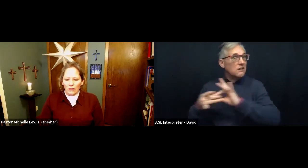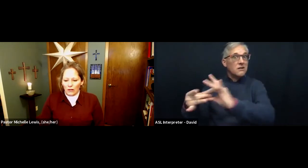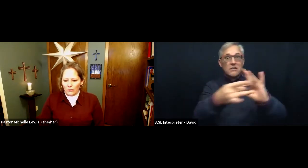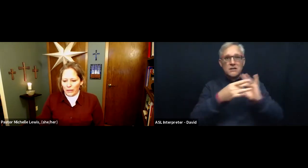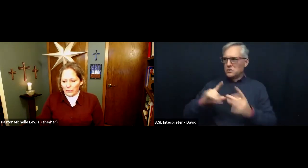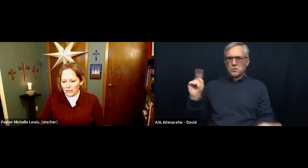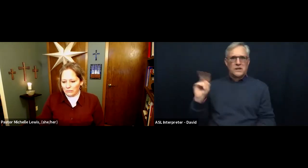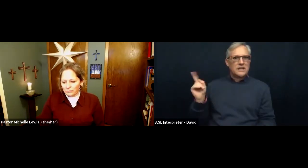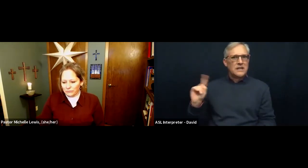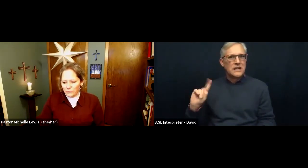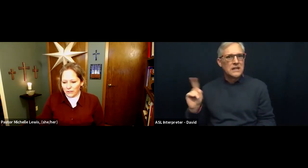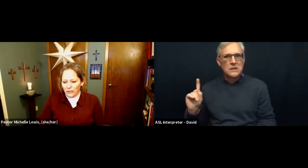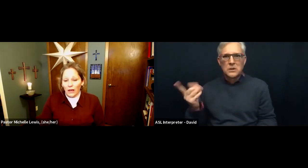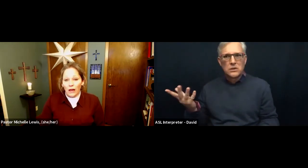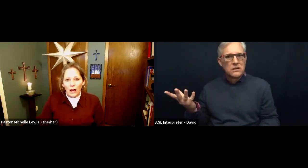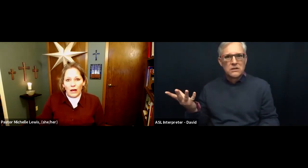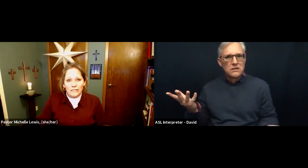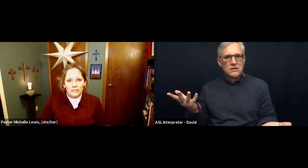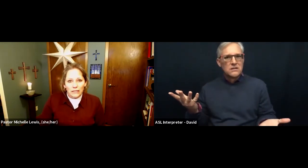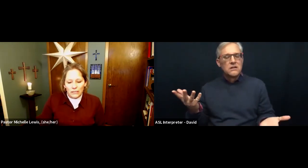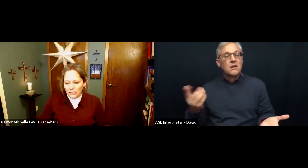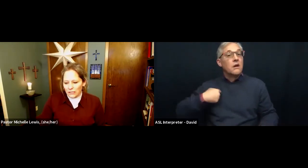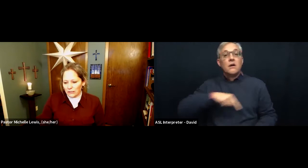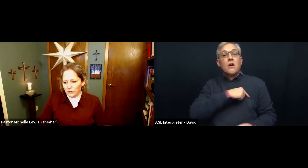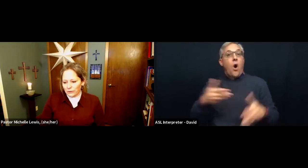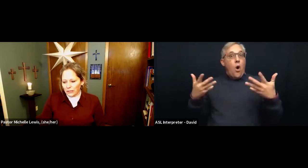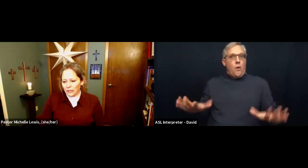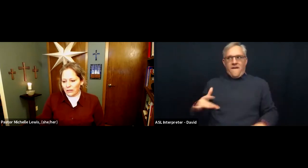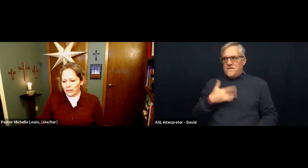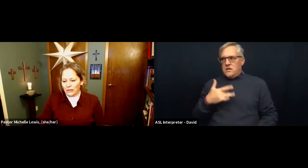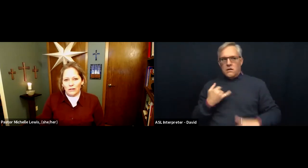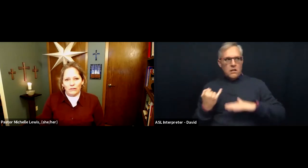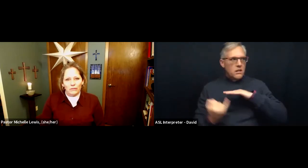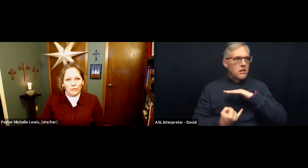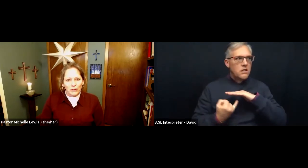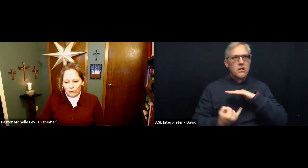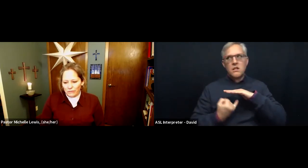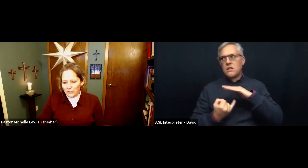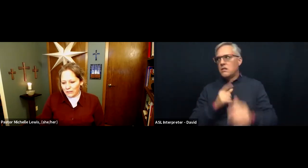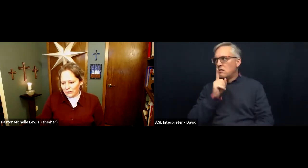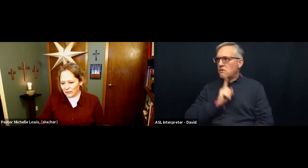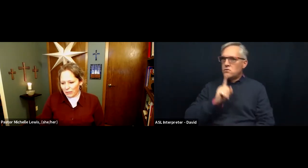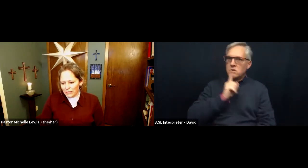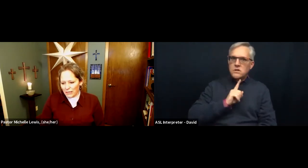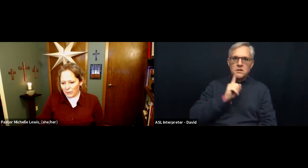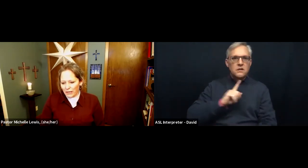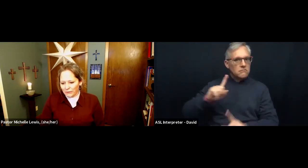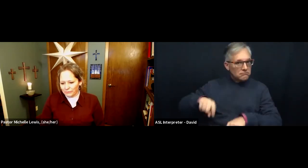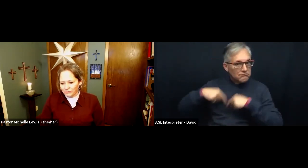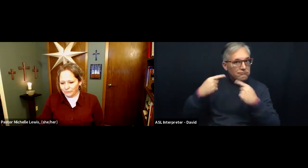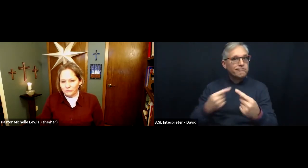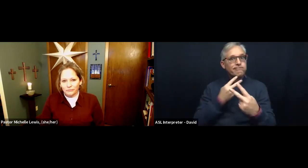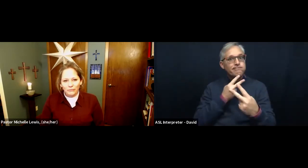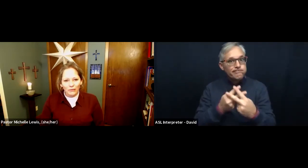We are already feeling isolated and lonely from the COVID pandemic.